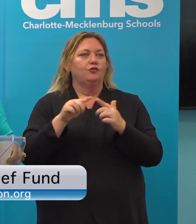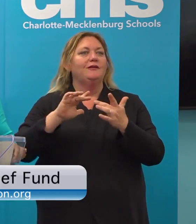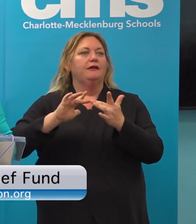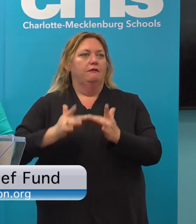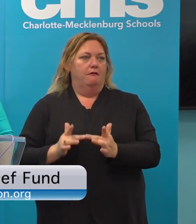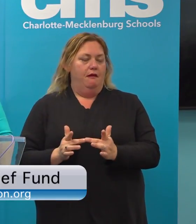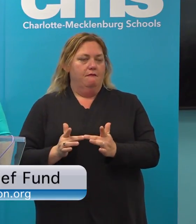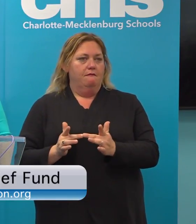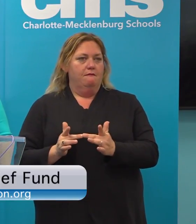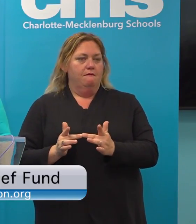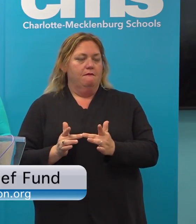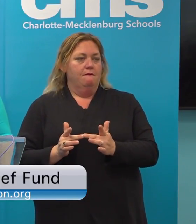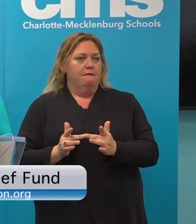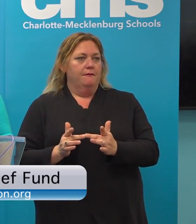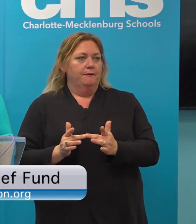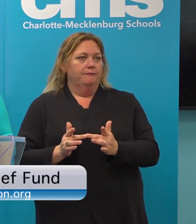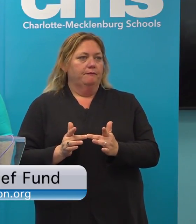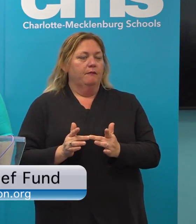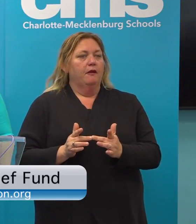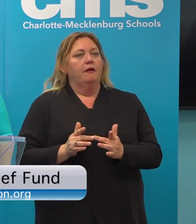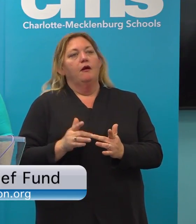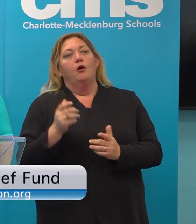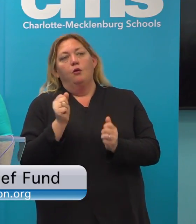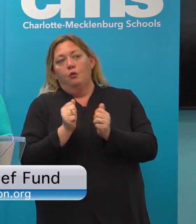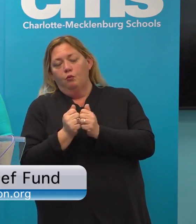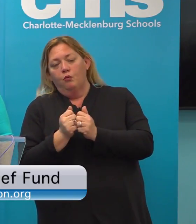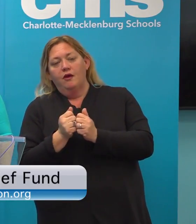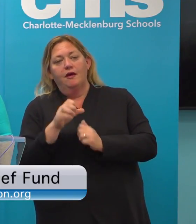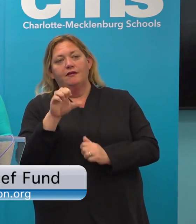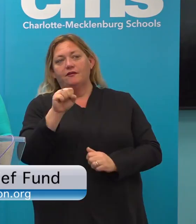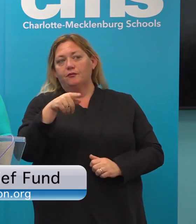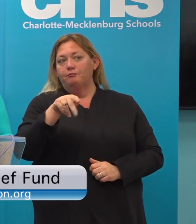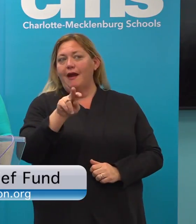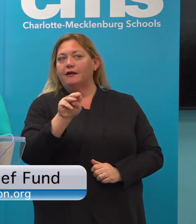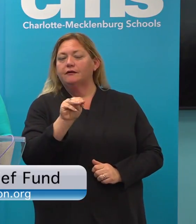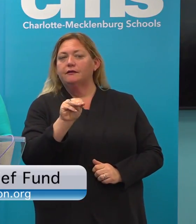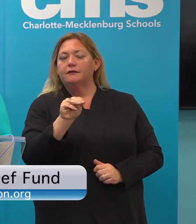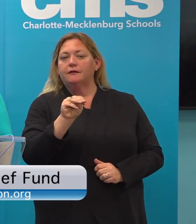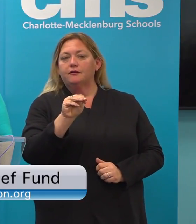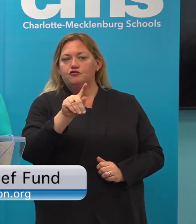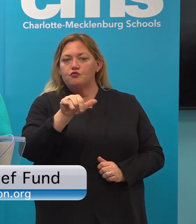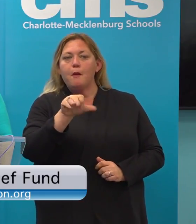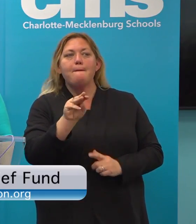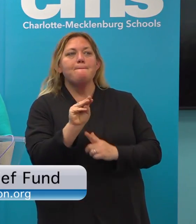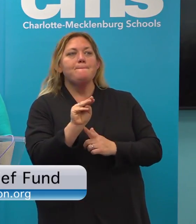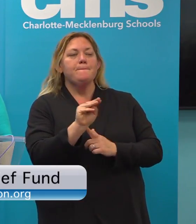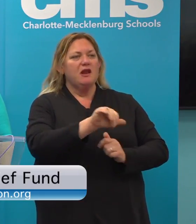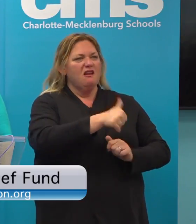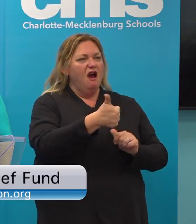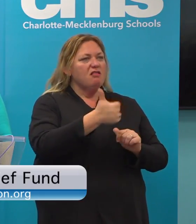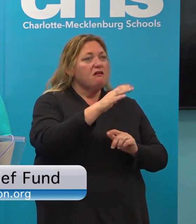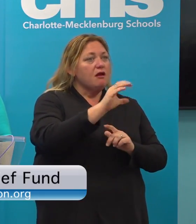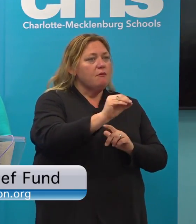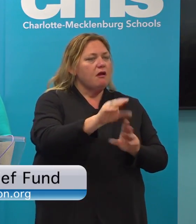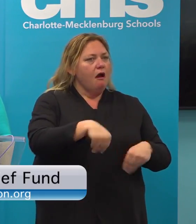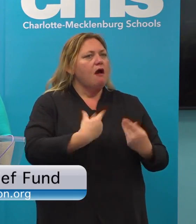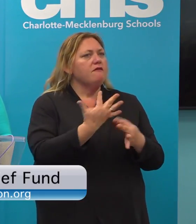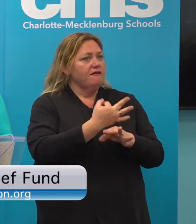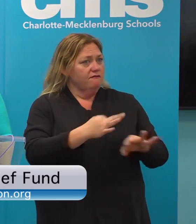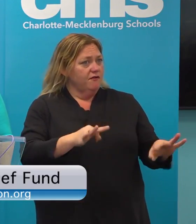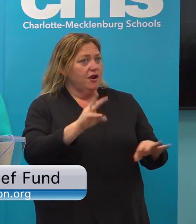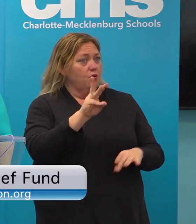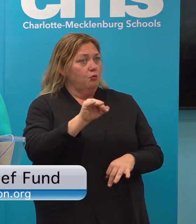internet. Despite the generosity of Spectrum and other companies who are offering free Wi-Fi